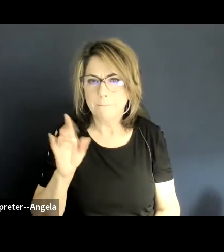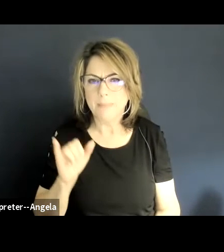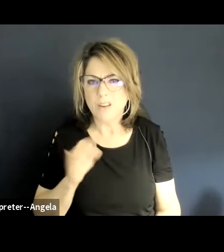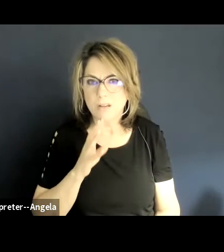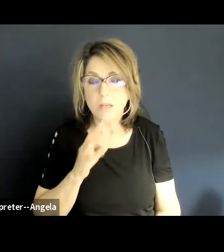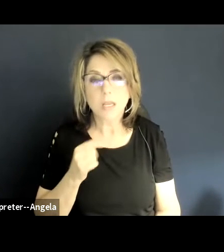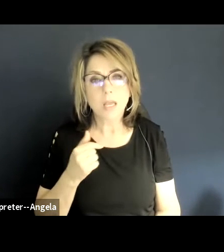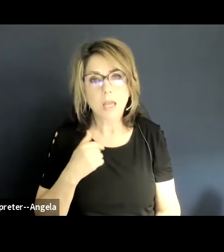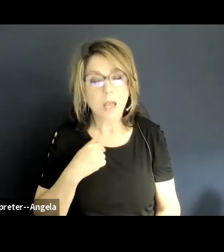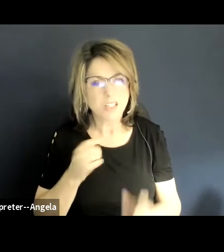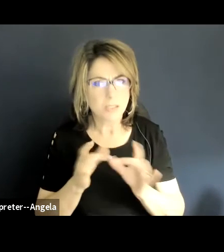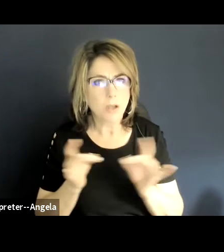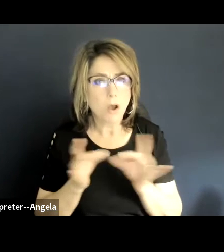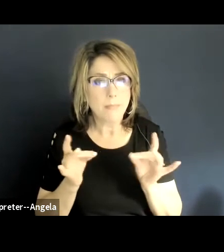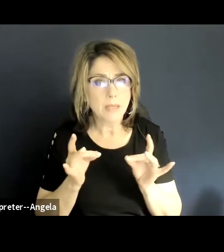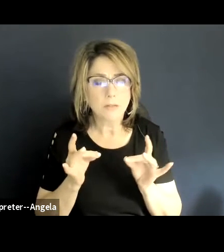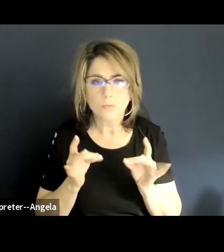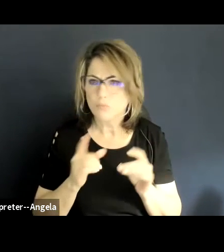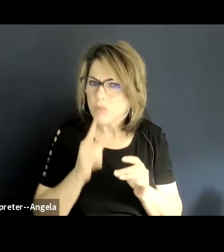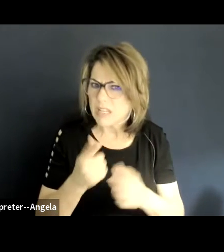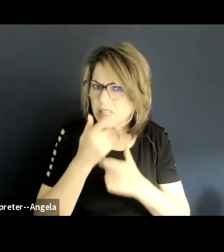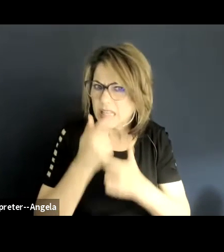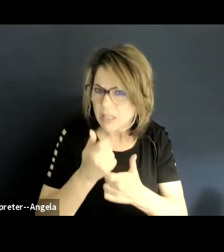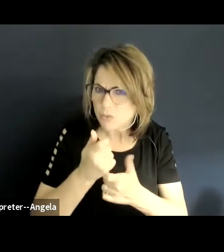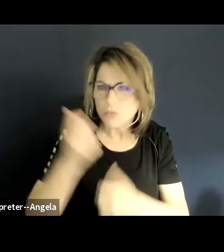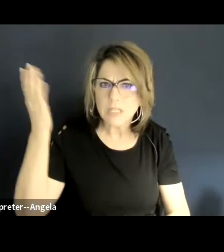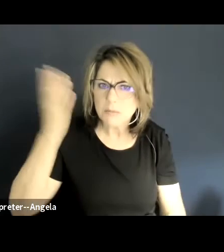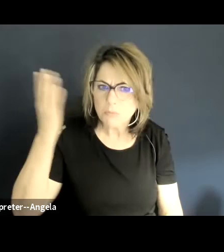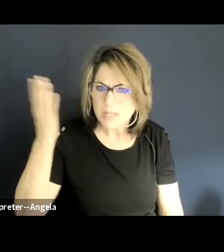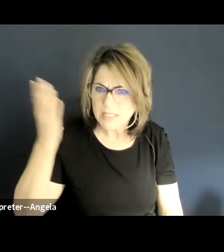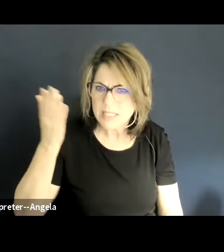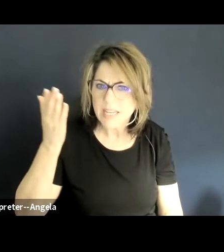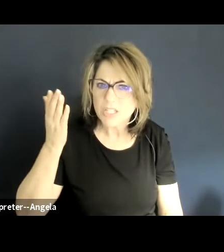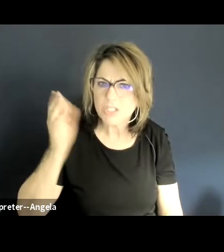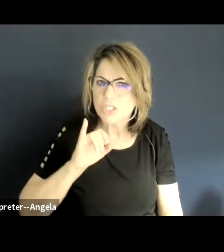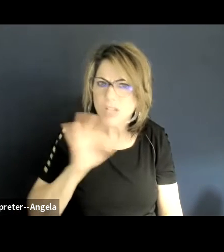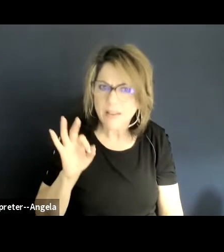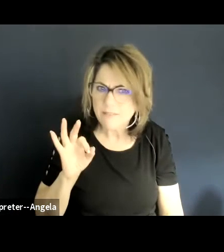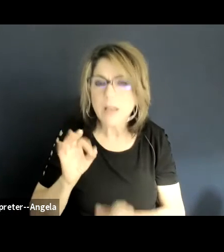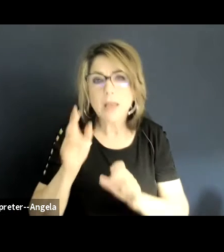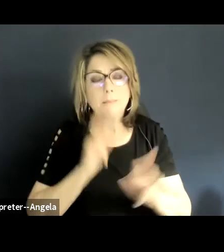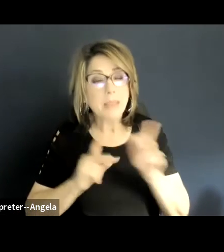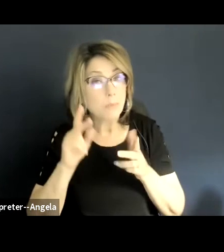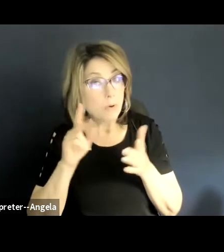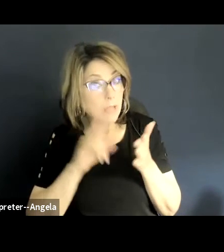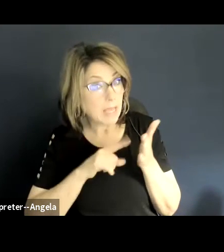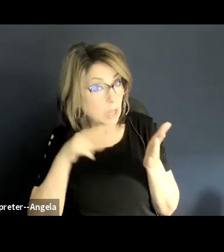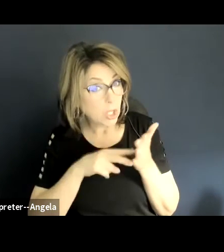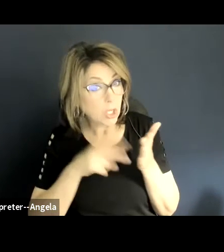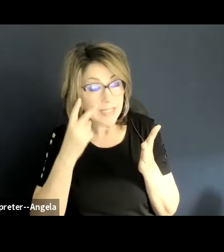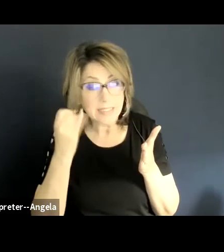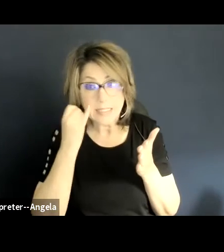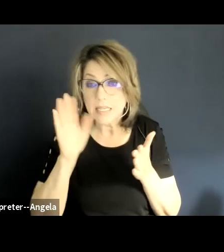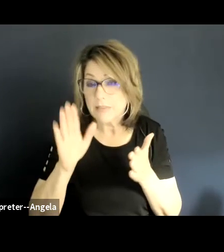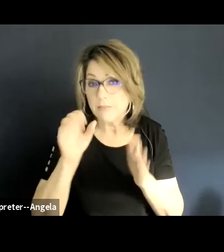This is a comment. Super interesting presentation, Jeff. People can also look and see if your state